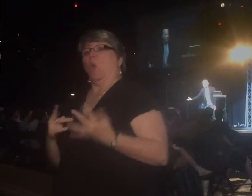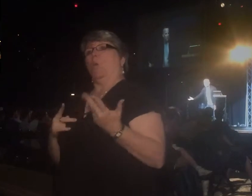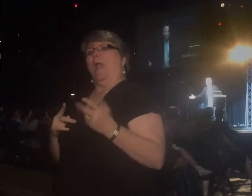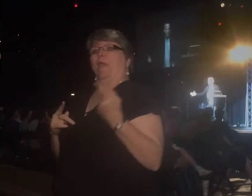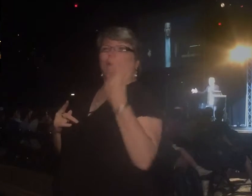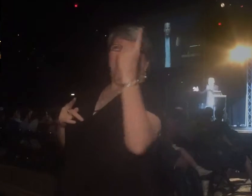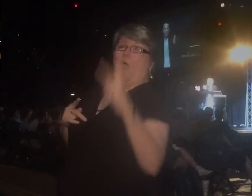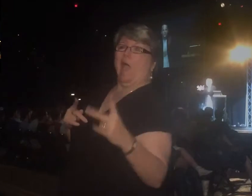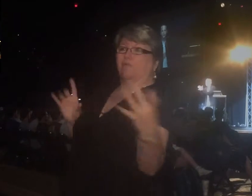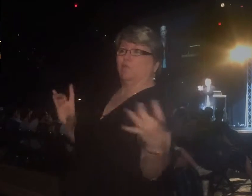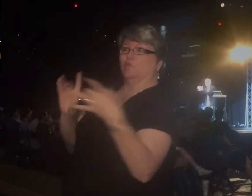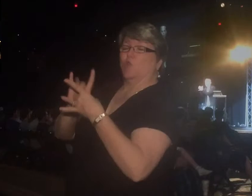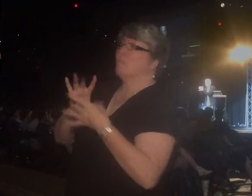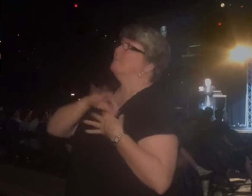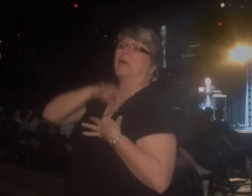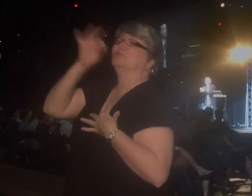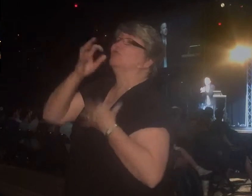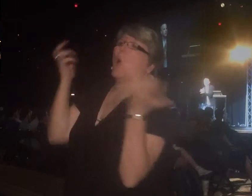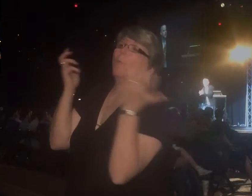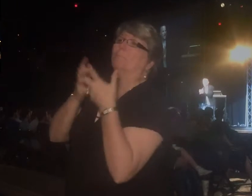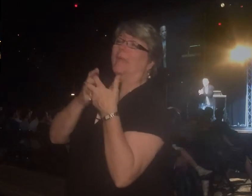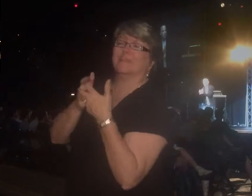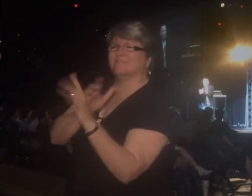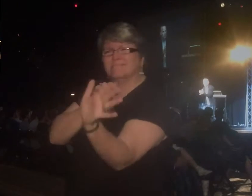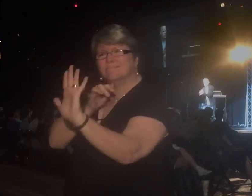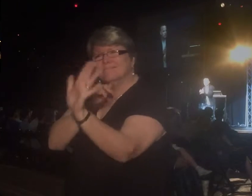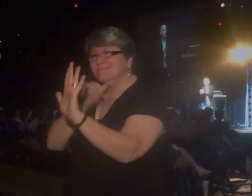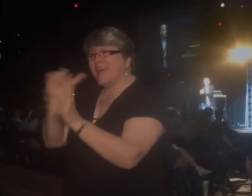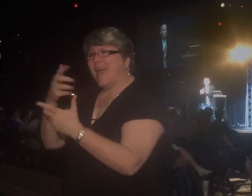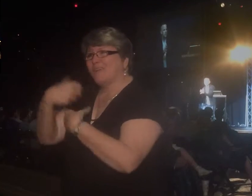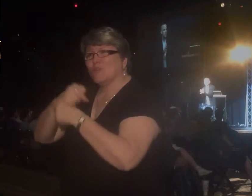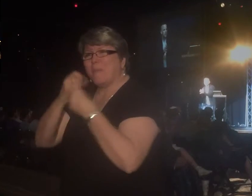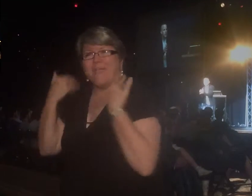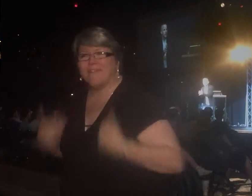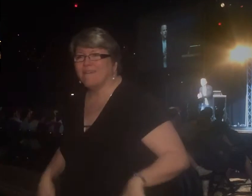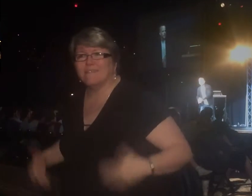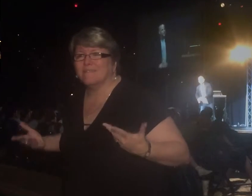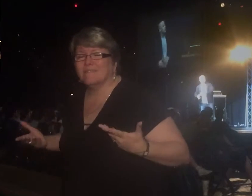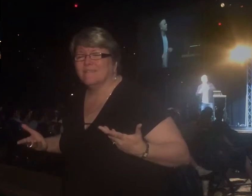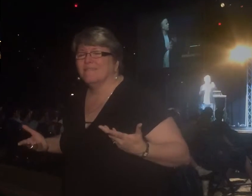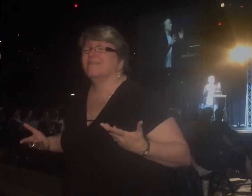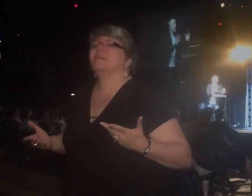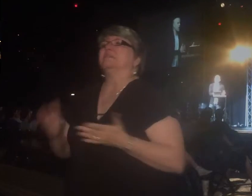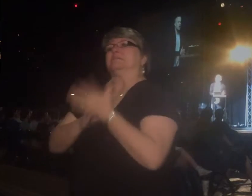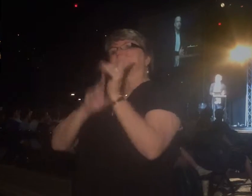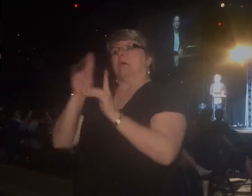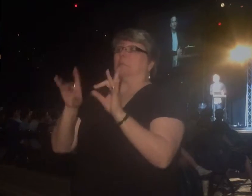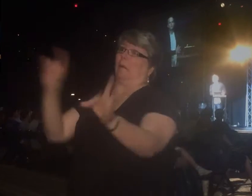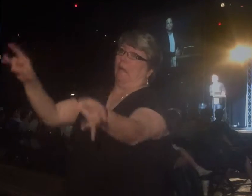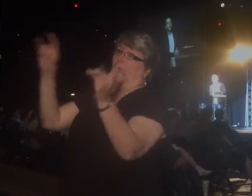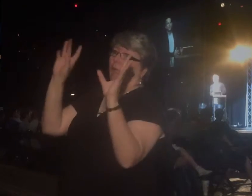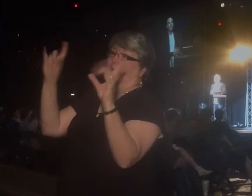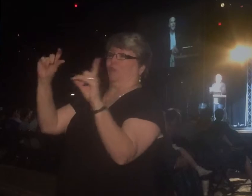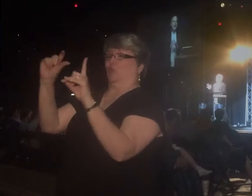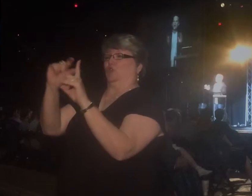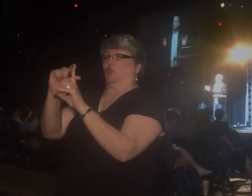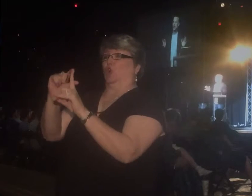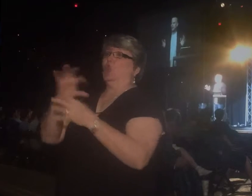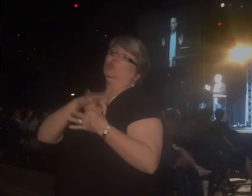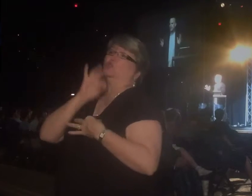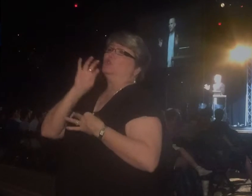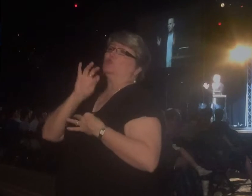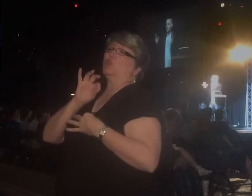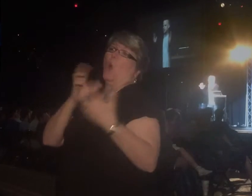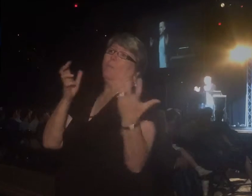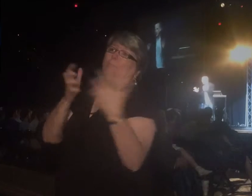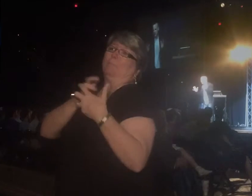another half a person that's your soulmate, right? That's not how you're built, right? And some people hate on the term soulmate. I don't know how